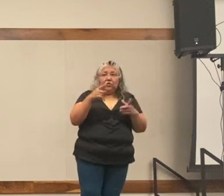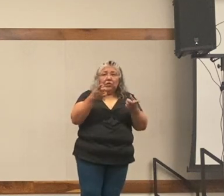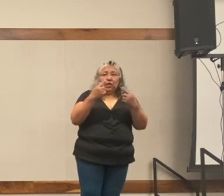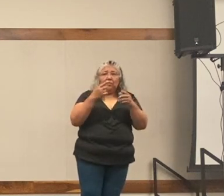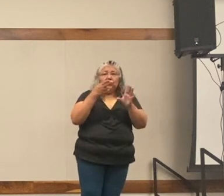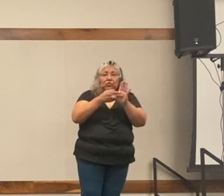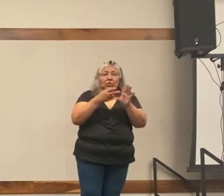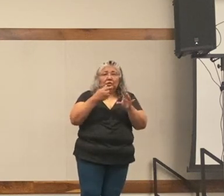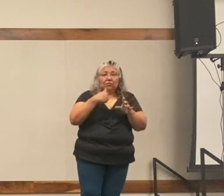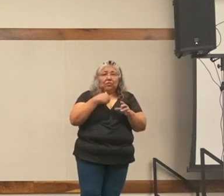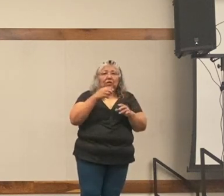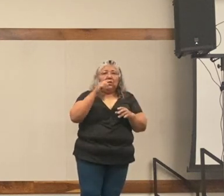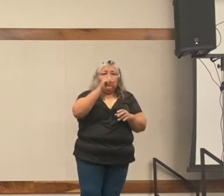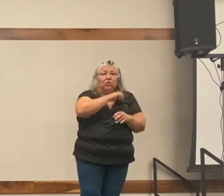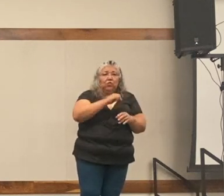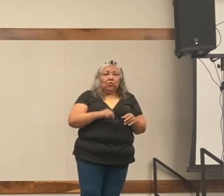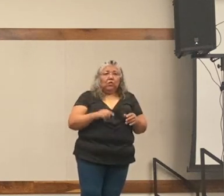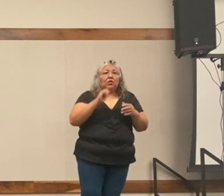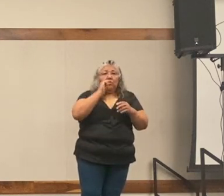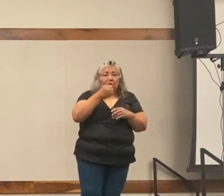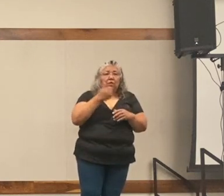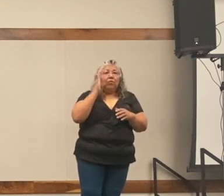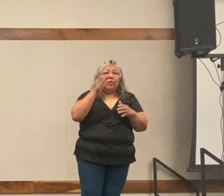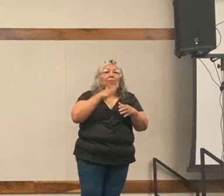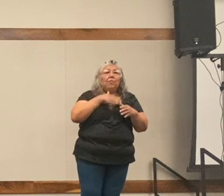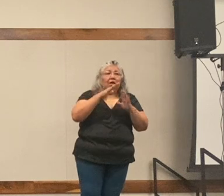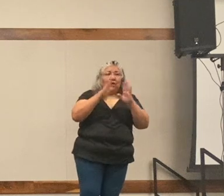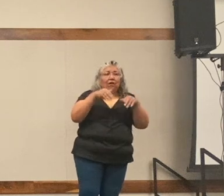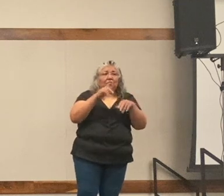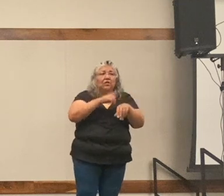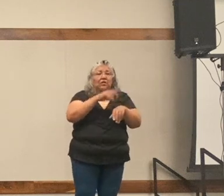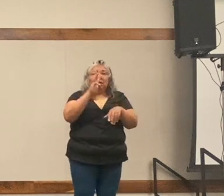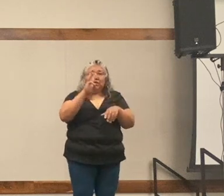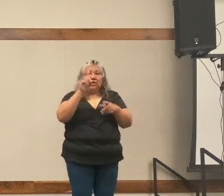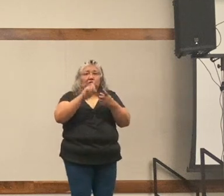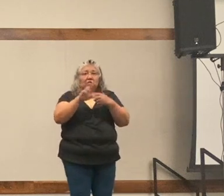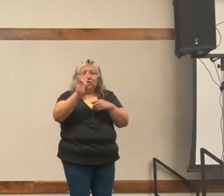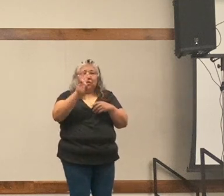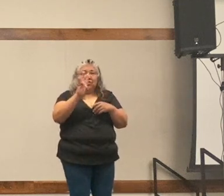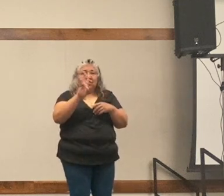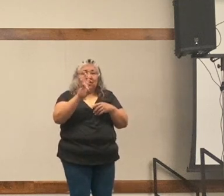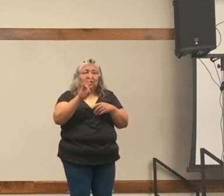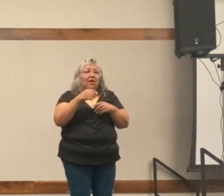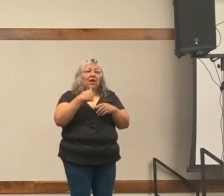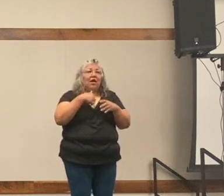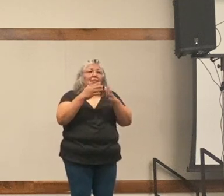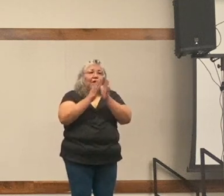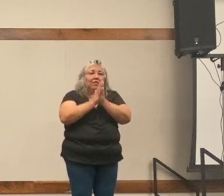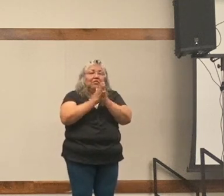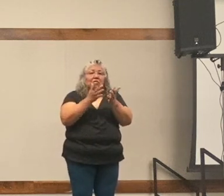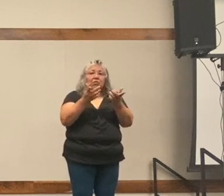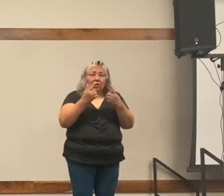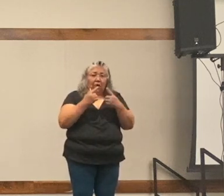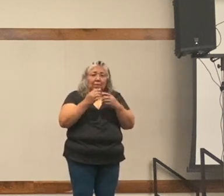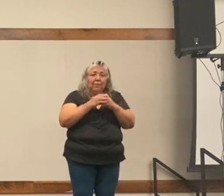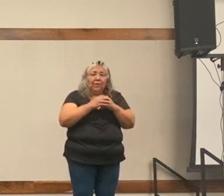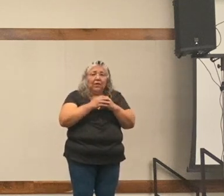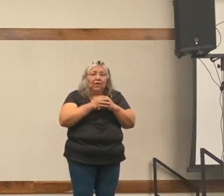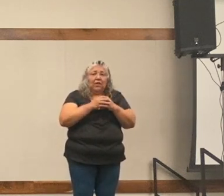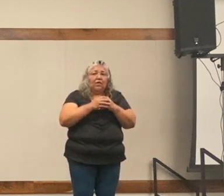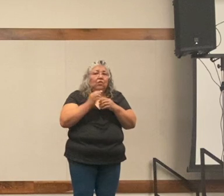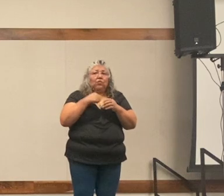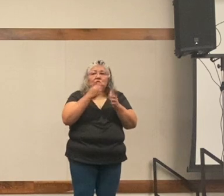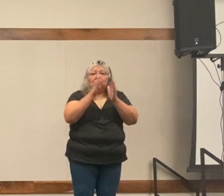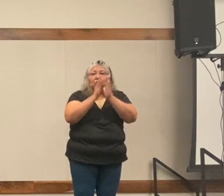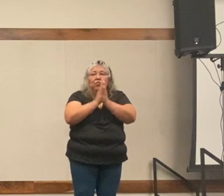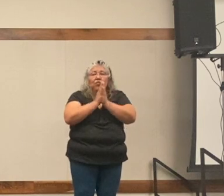and join Trudy and I tomorrow. It'll be at my house from 6 o'clock to 7. And I'm just asking you to come, and we're just going to